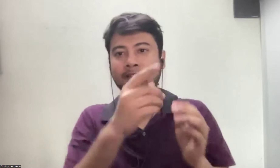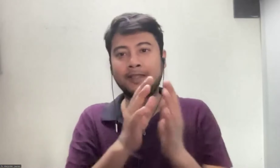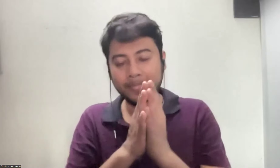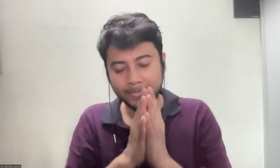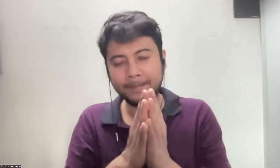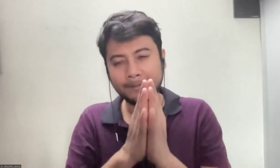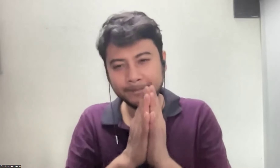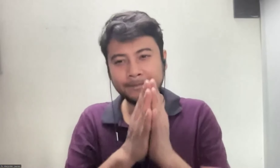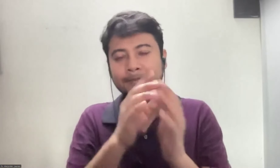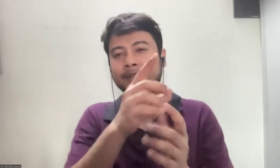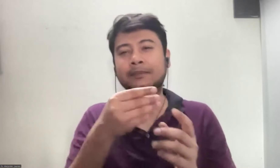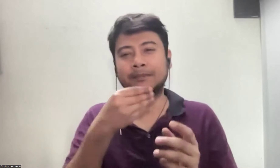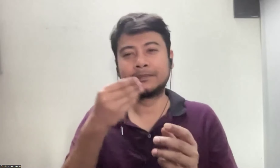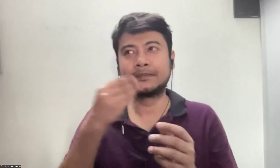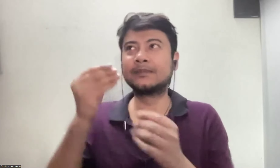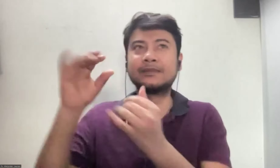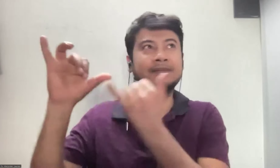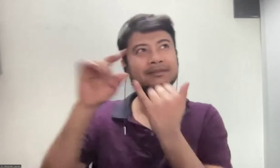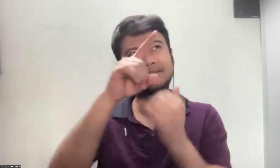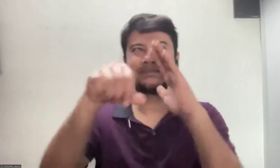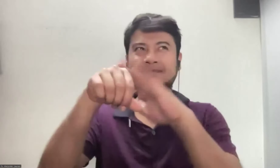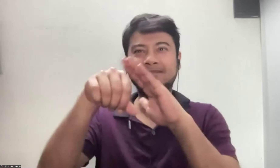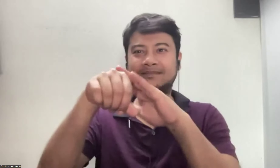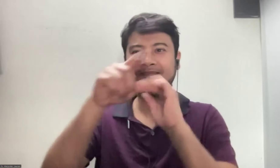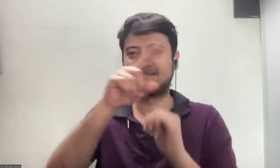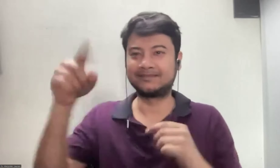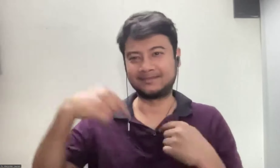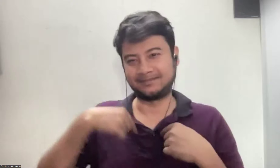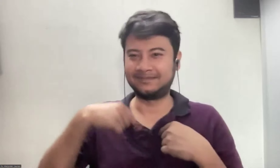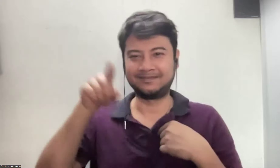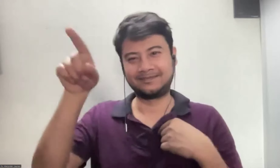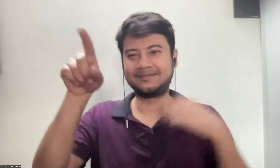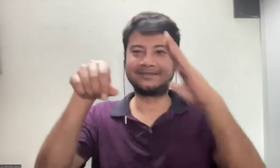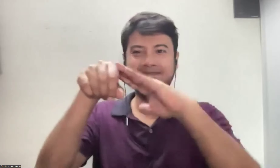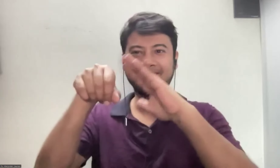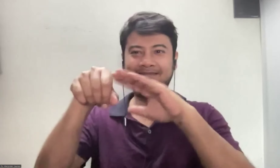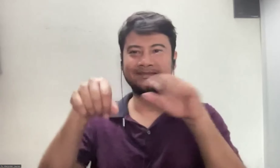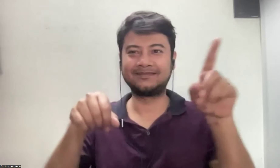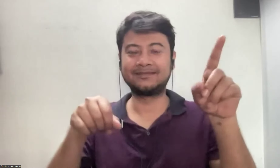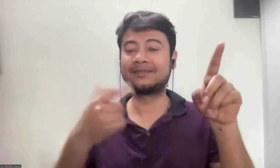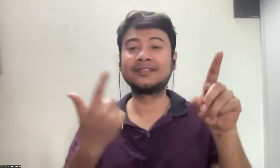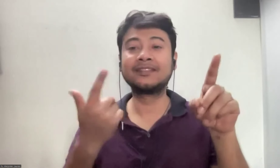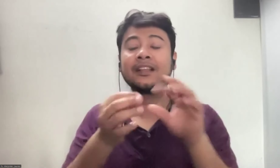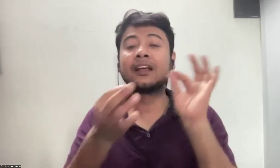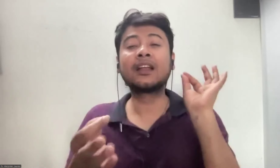the purest devotee. So if she recommends our name, then Krishna immediately turns